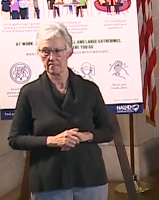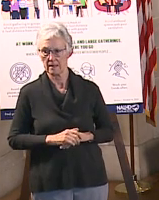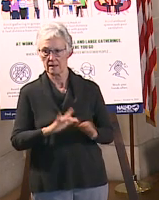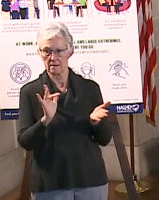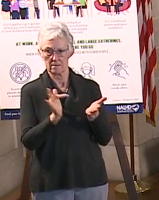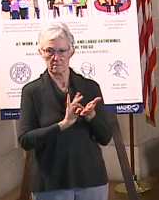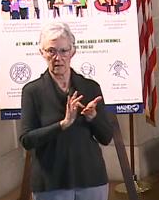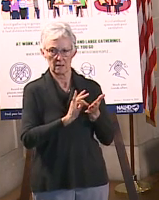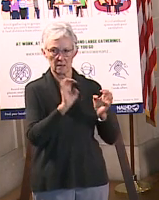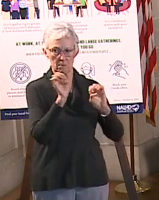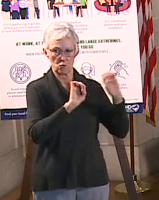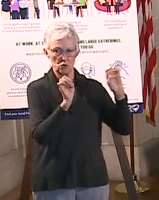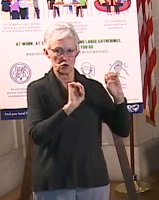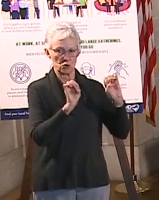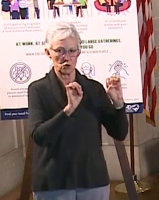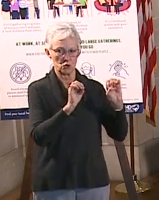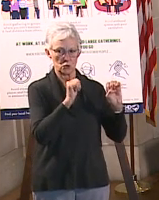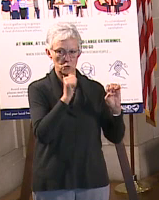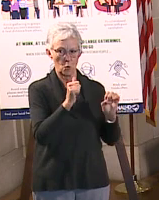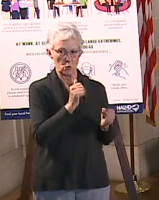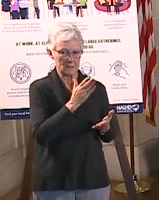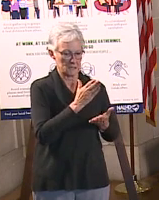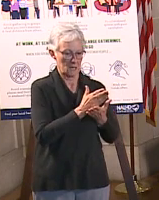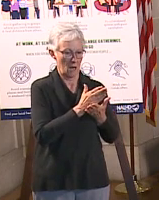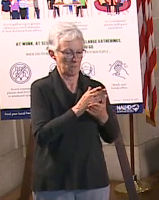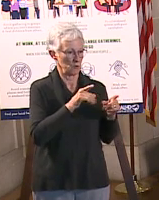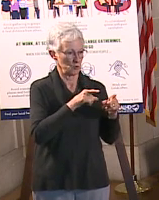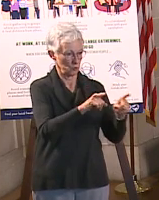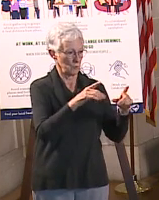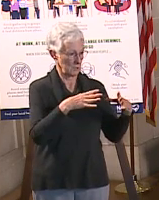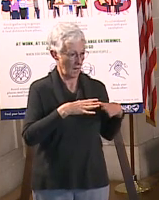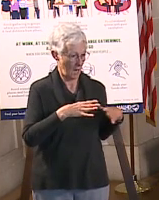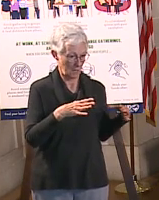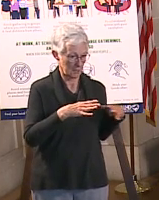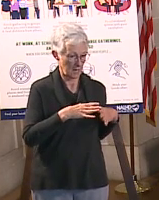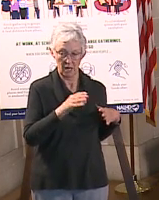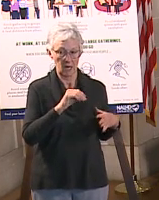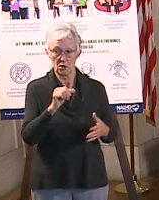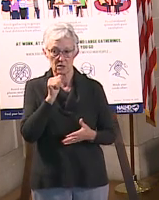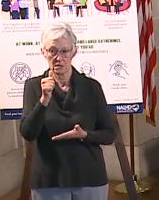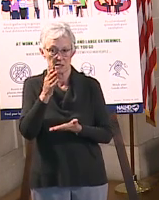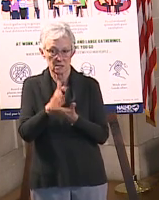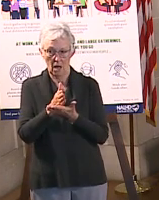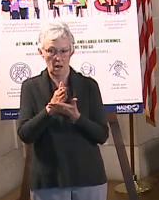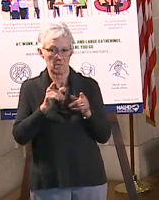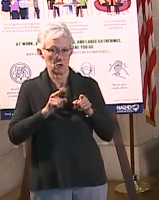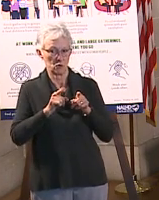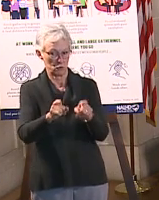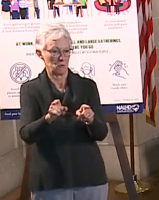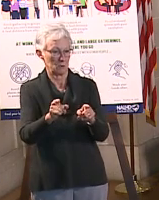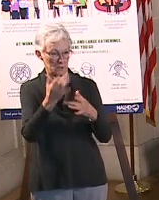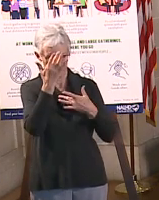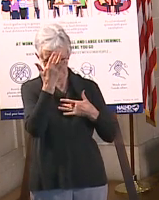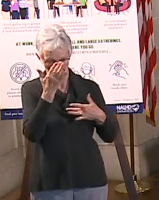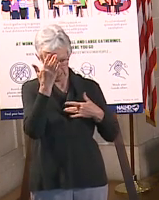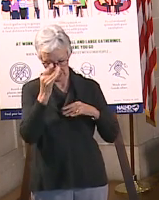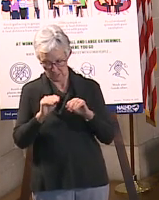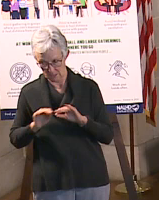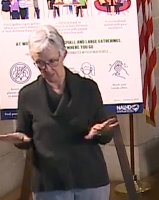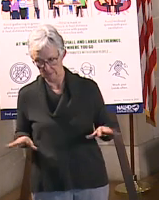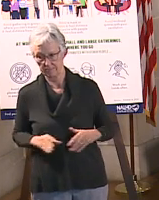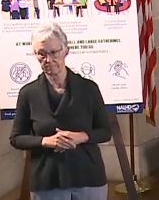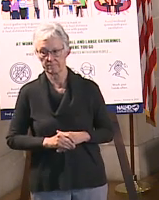conditions do not stop for the holidays, nor do they stop for a pandemic. A shortage of blood could